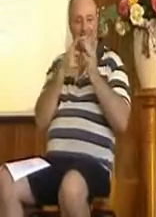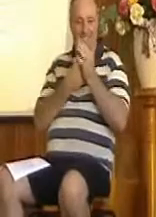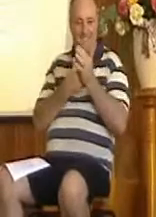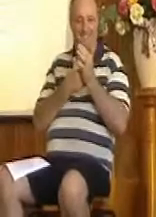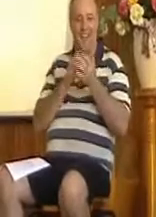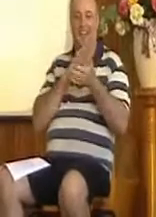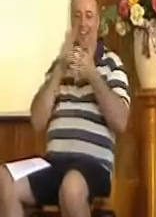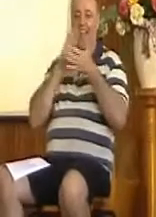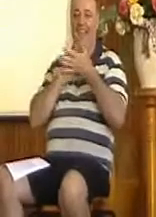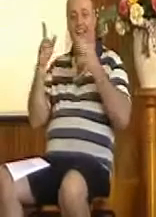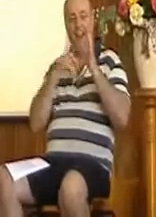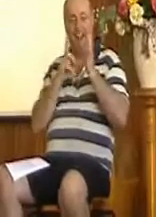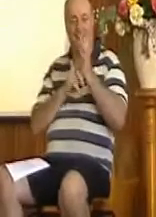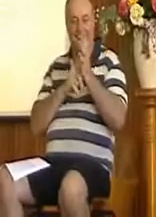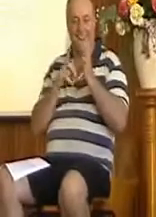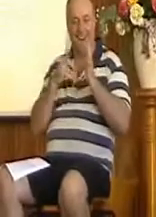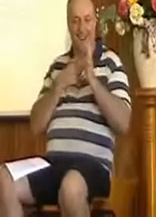Walter. Marvelous.